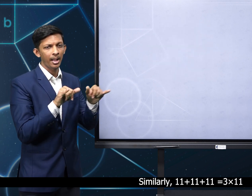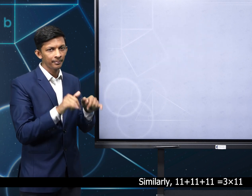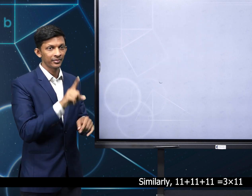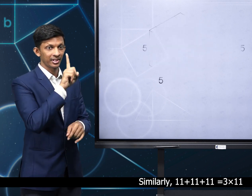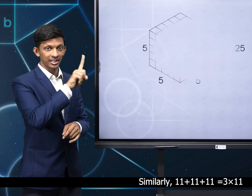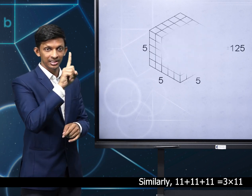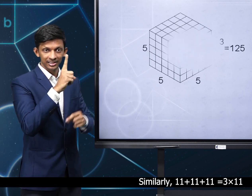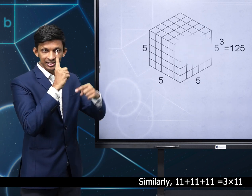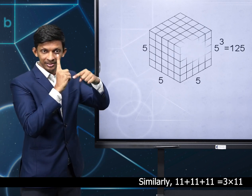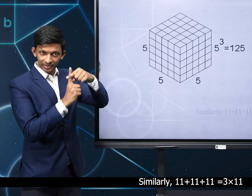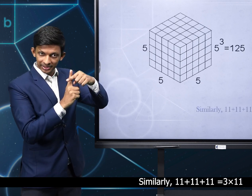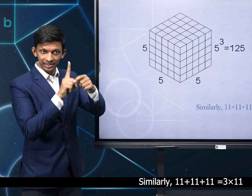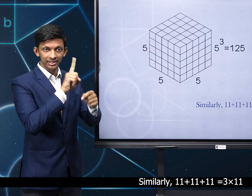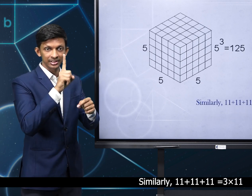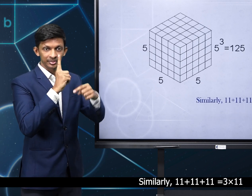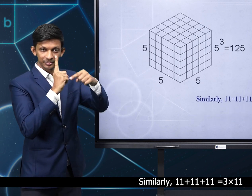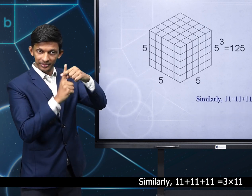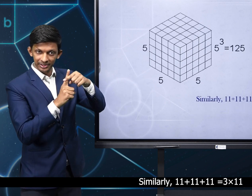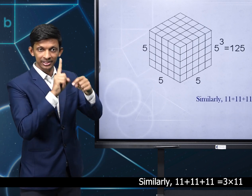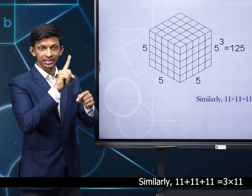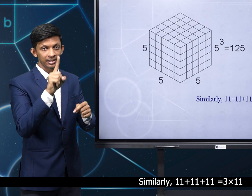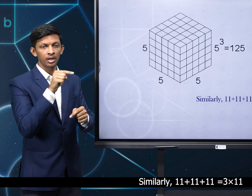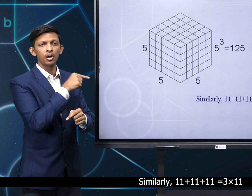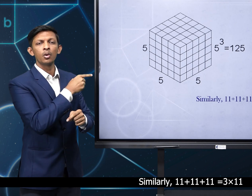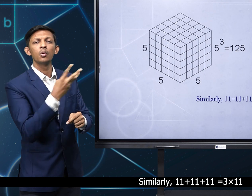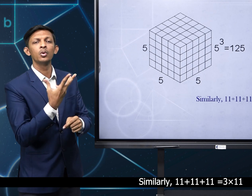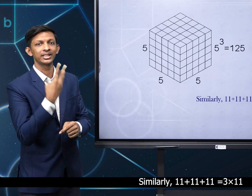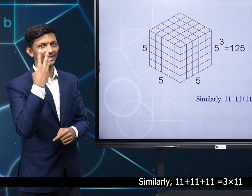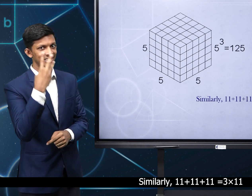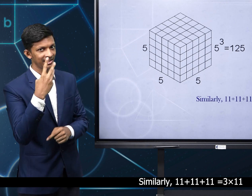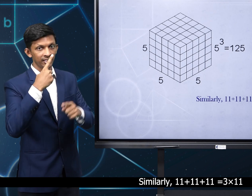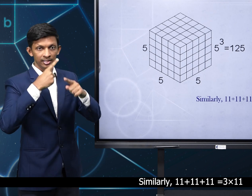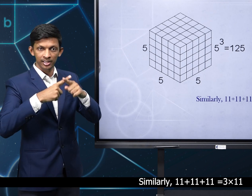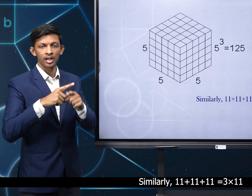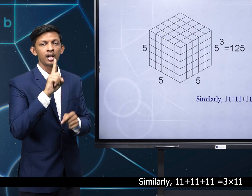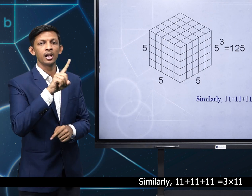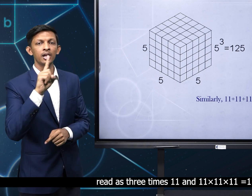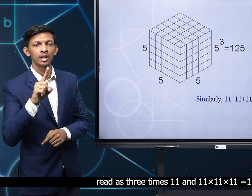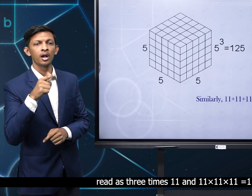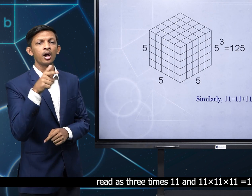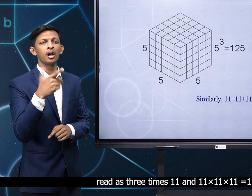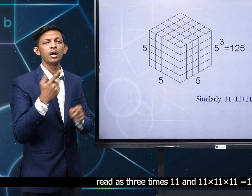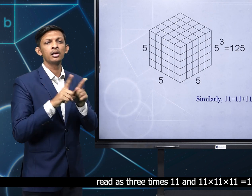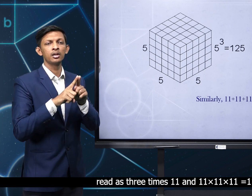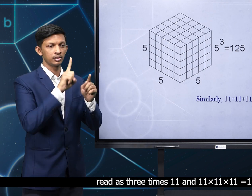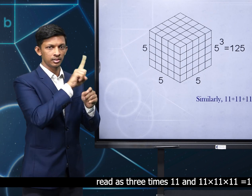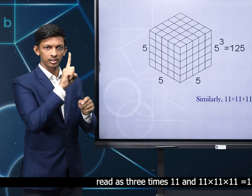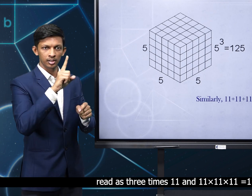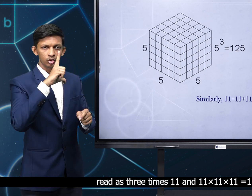Similarly, 11 plus 11 plus 11 is equal to 3 into 11, read as 3 times 11, and